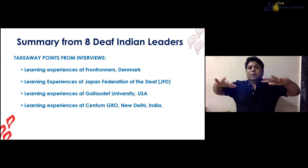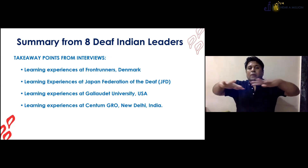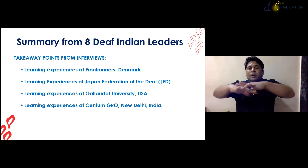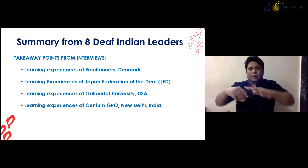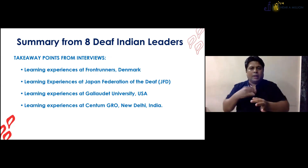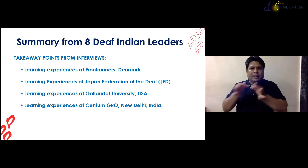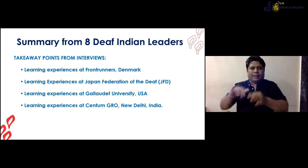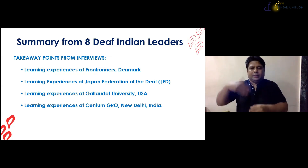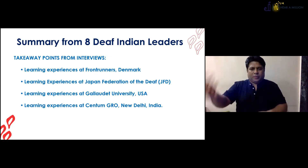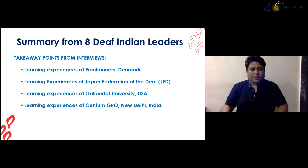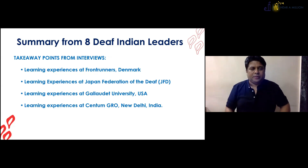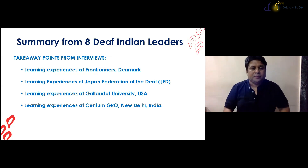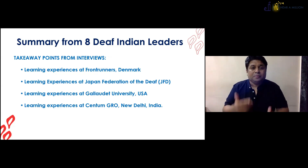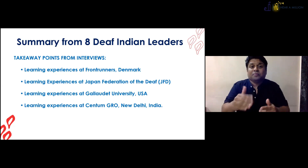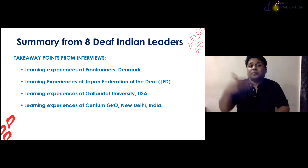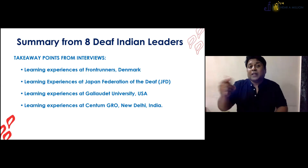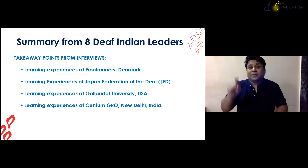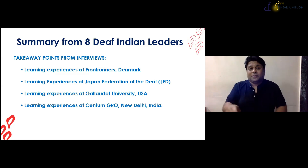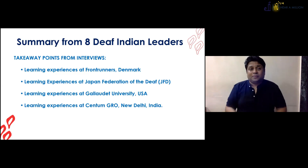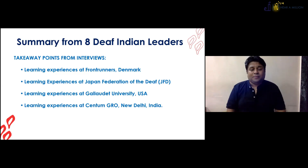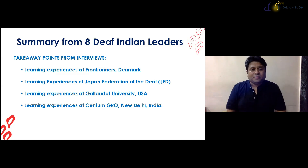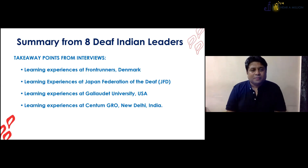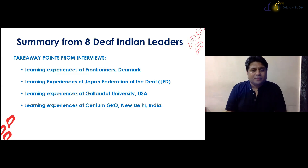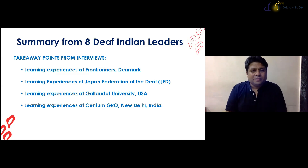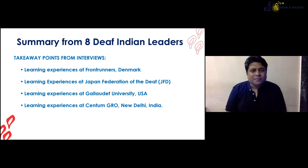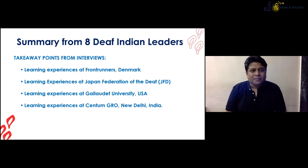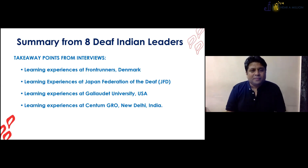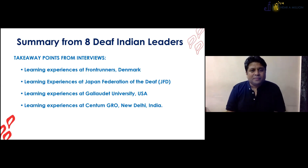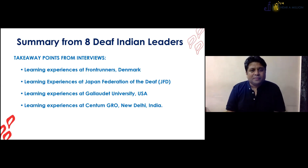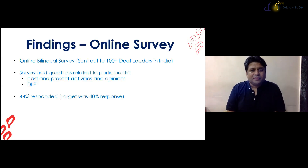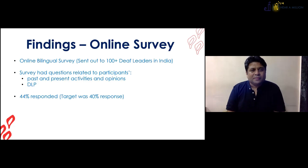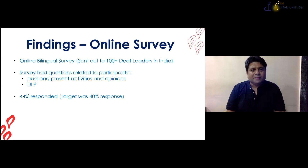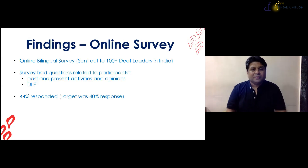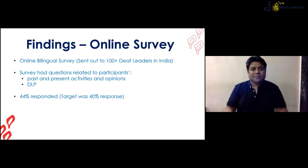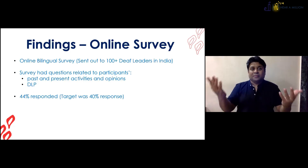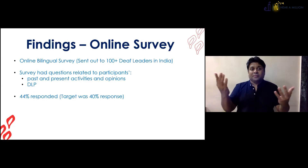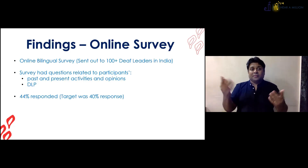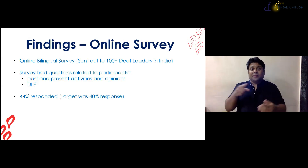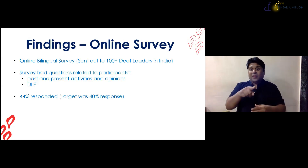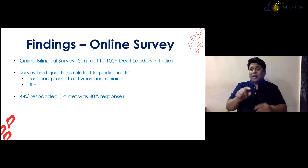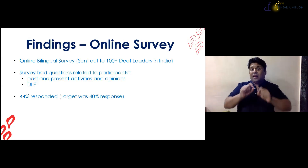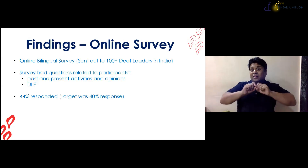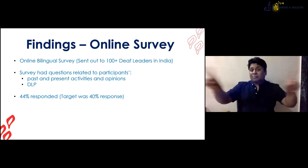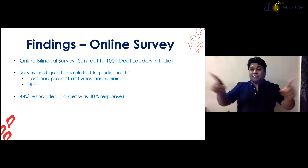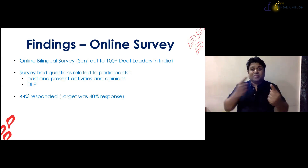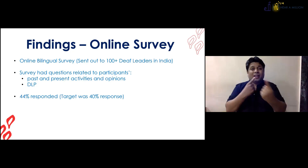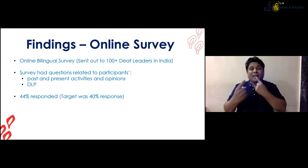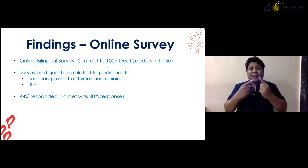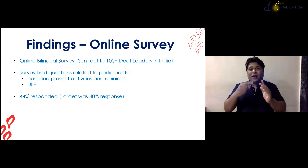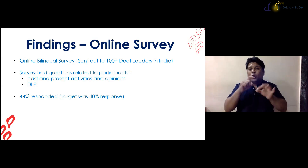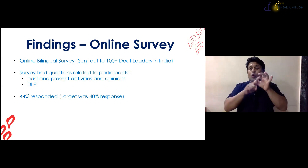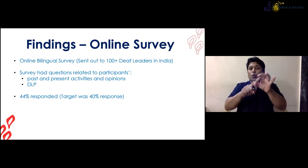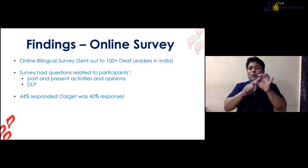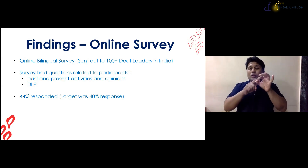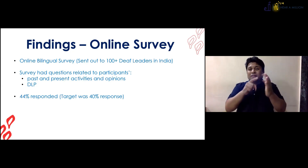there. And the next, I'll just explain another concept. Next slide. Priya, would you like to switch?